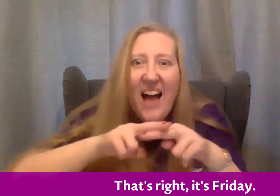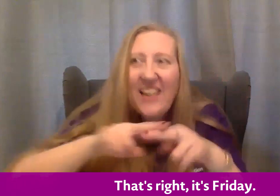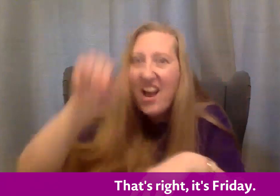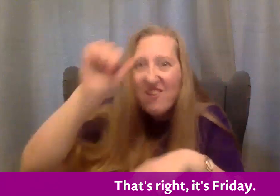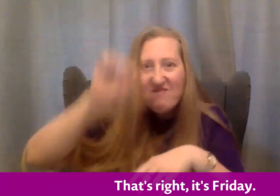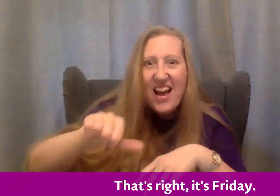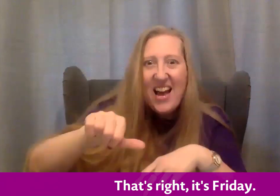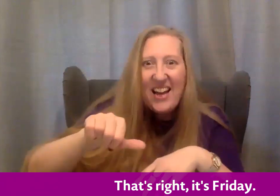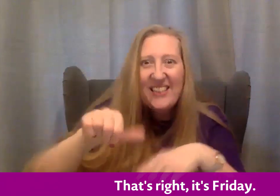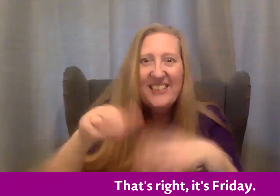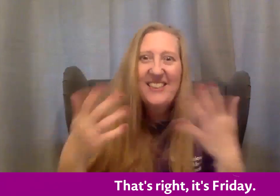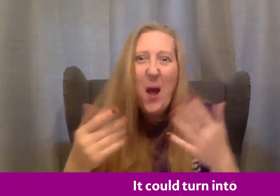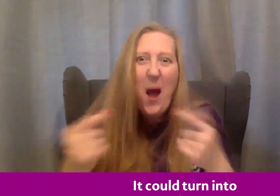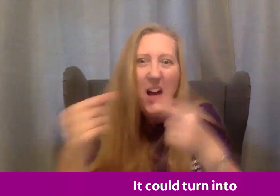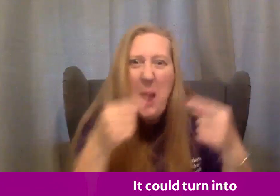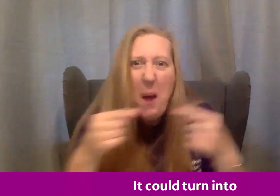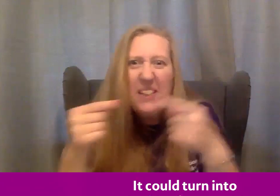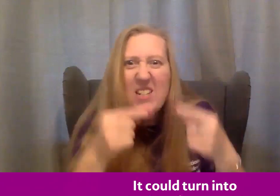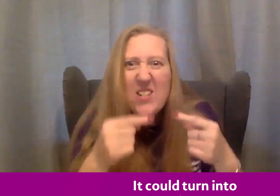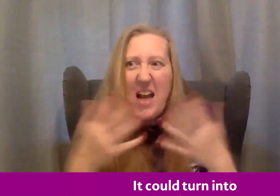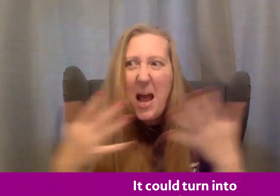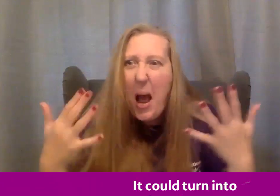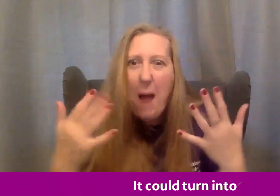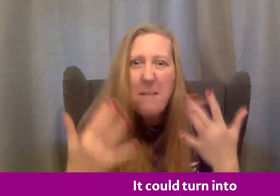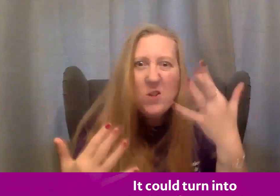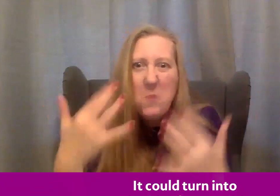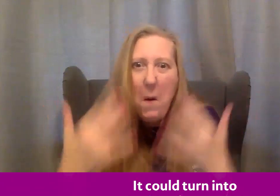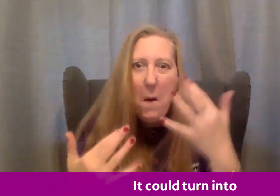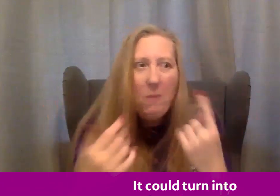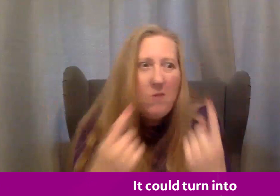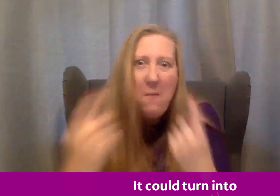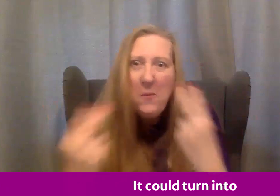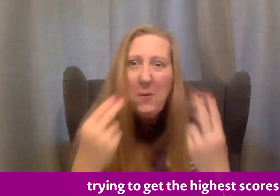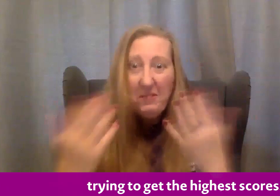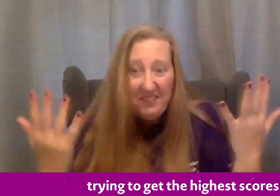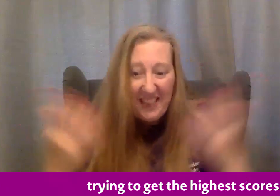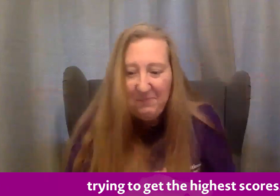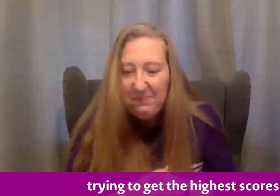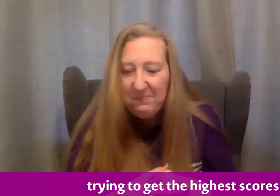That's right. It's Friday. It could turn into a nice bit of competition trying to get the highest scores.